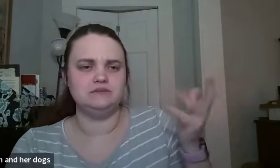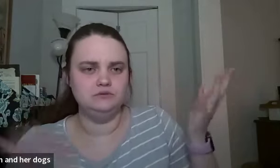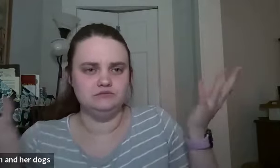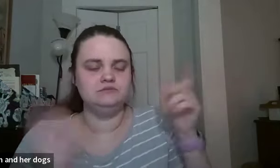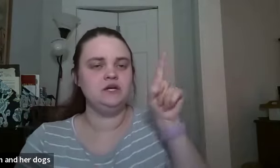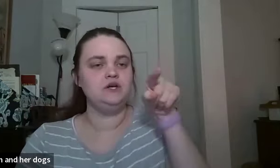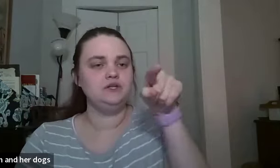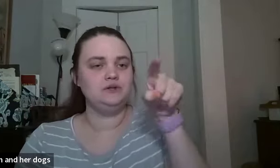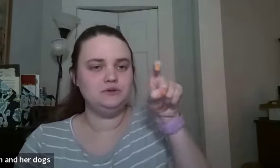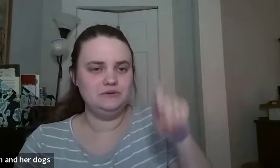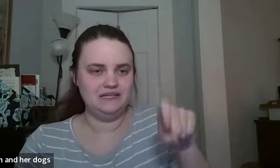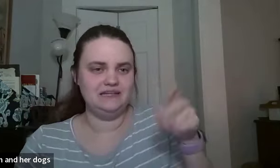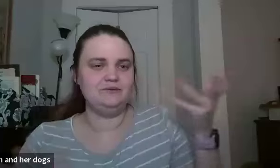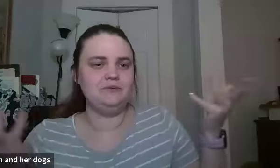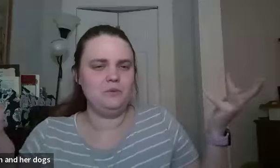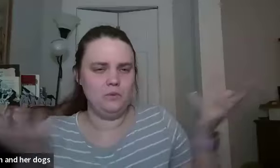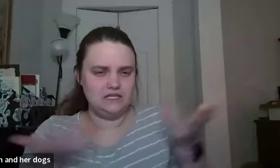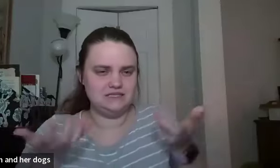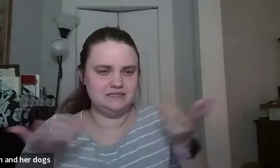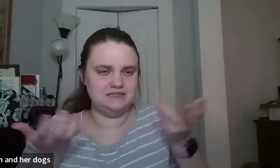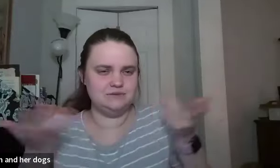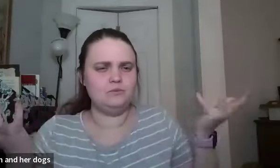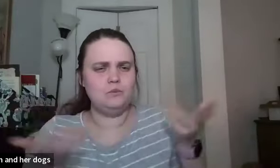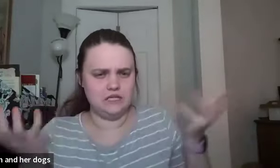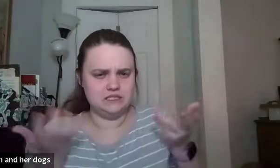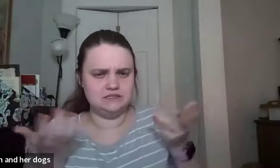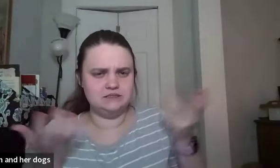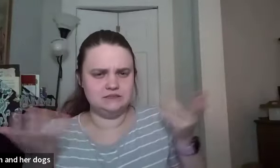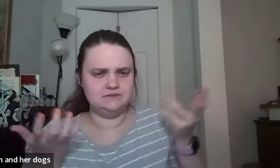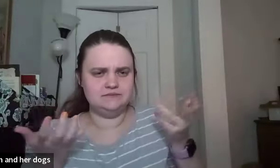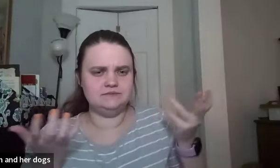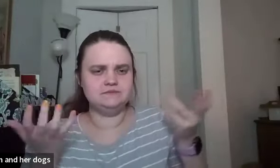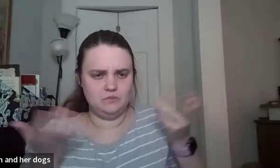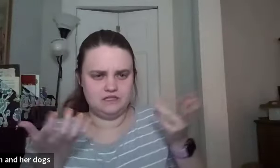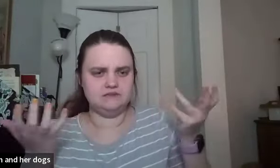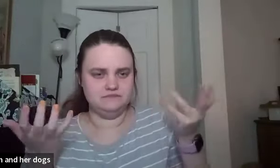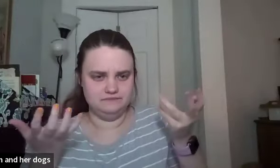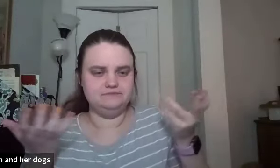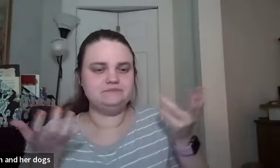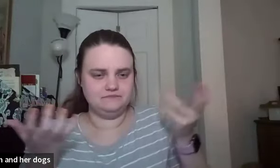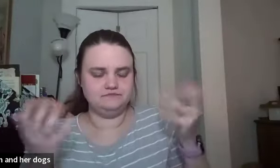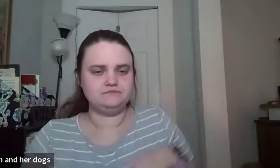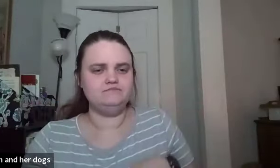Ooh, you need what? What? What?